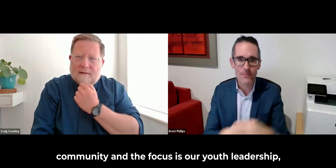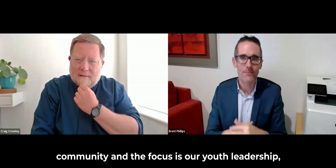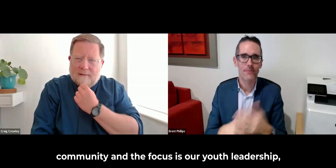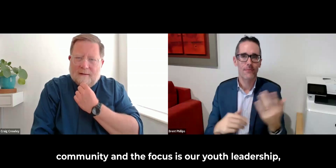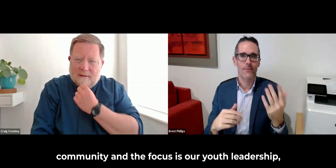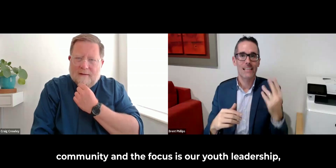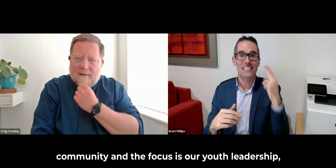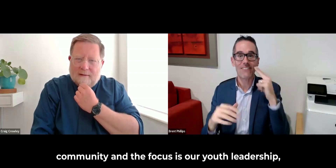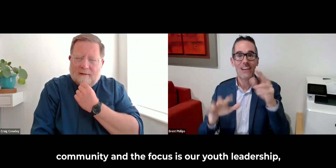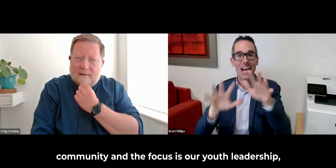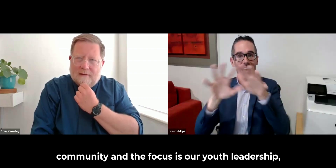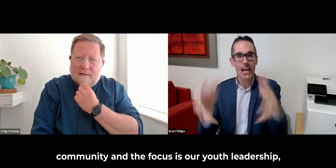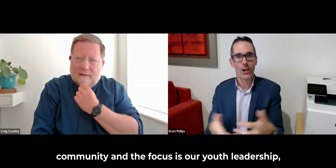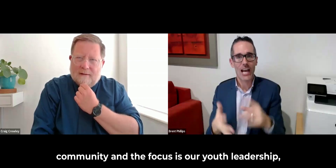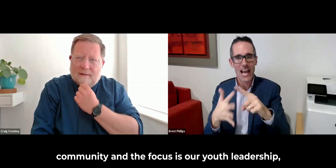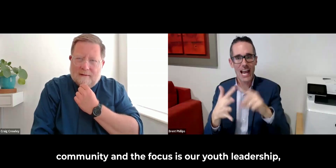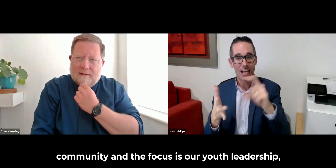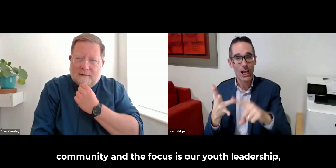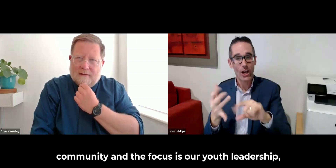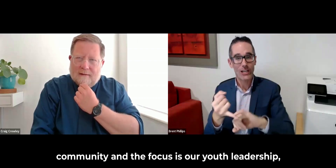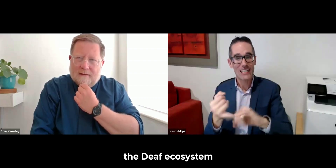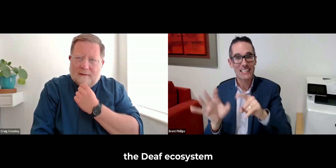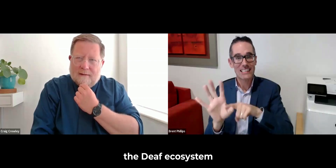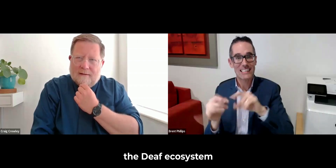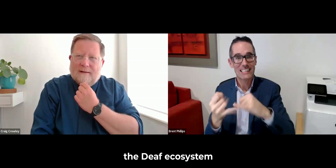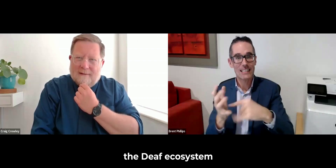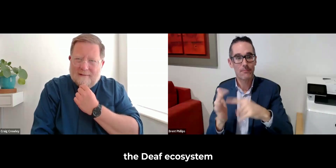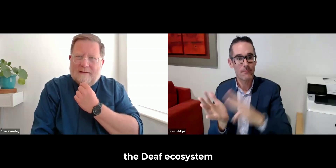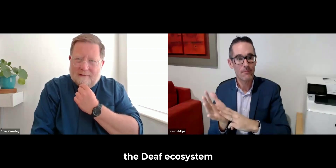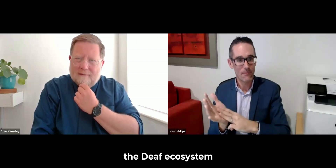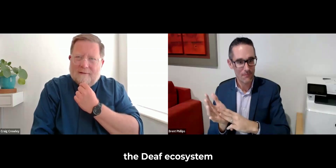the focuses are youth, leadership, the deaf ecosystem,